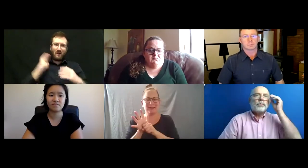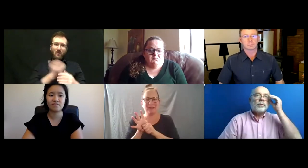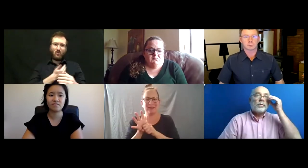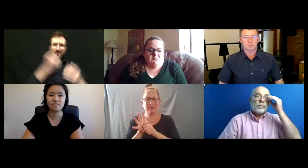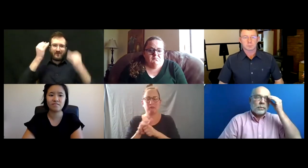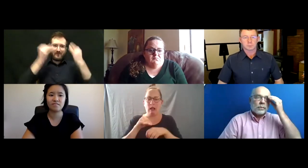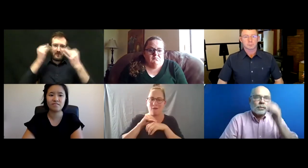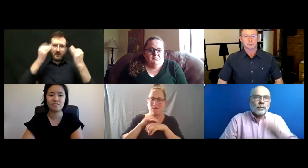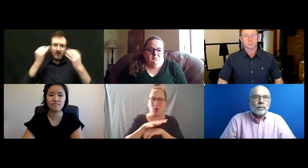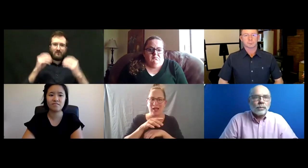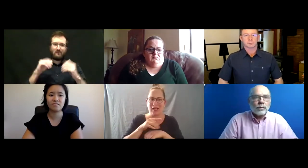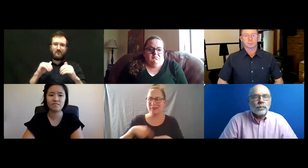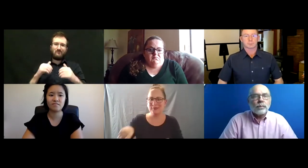COVID.